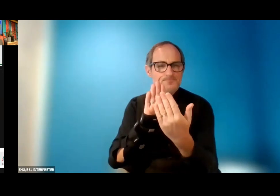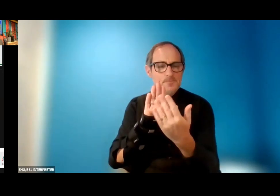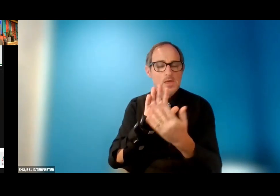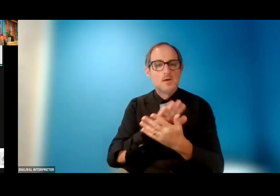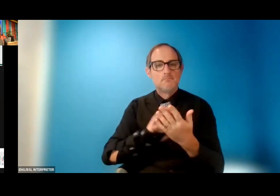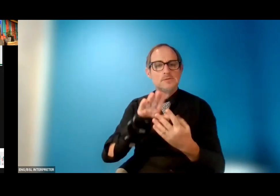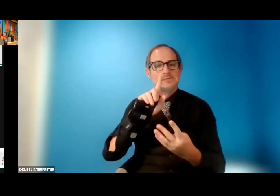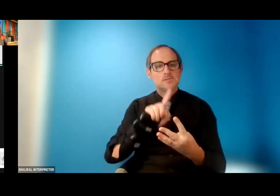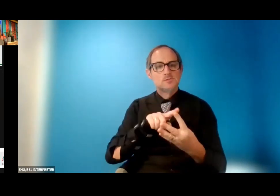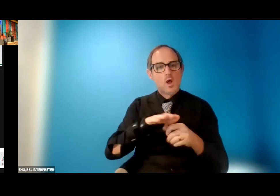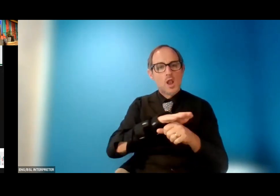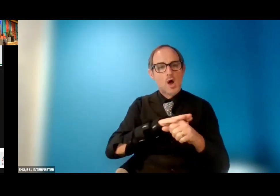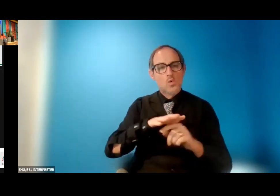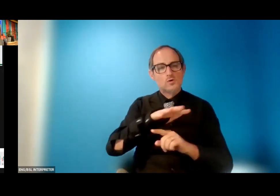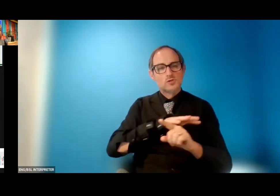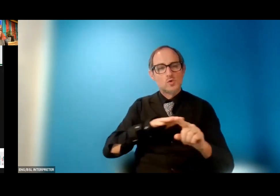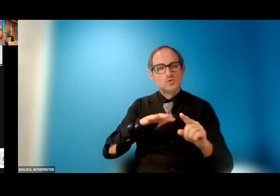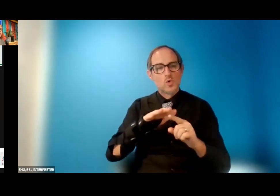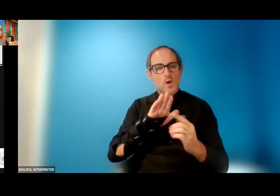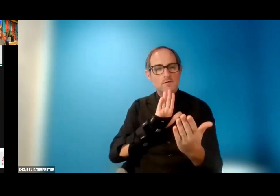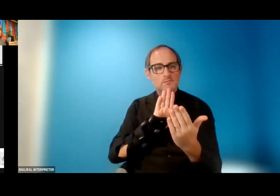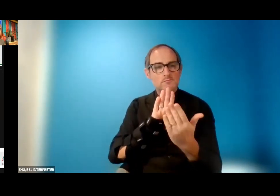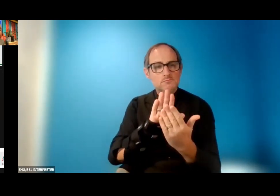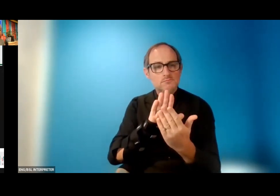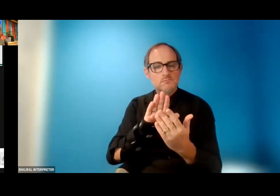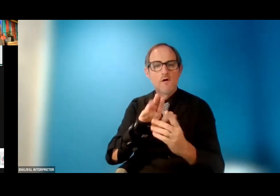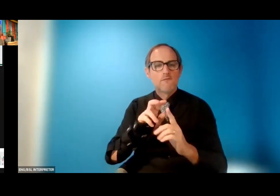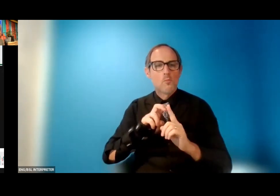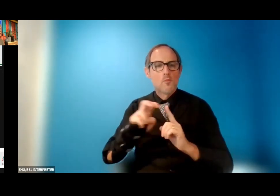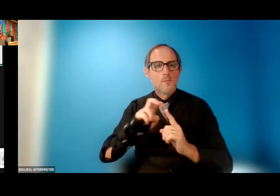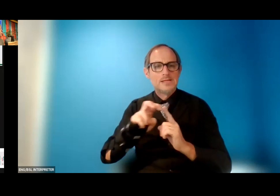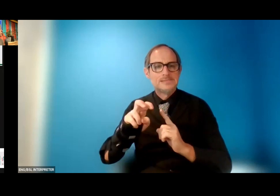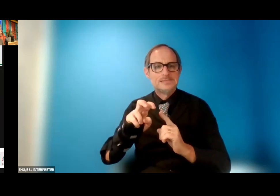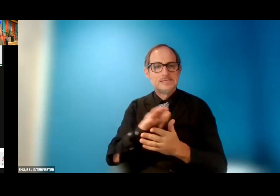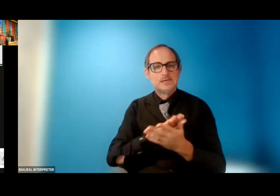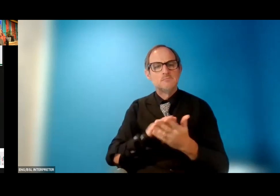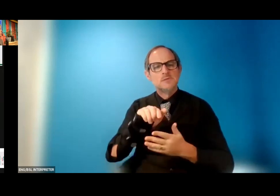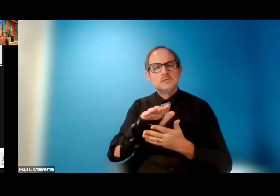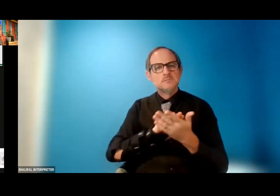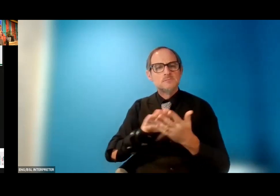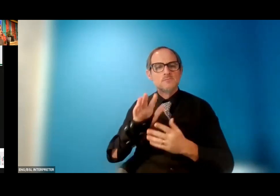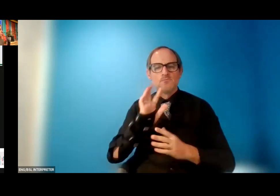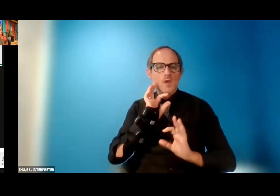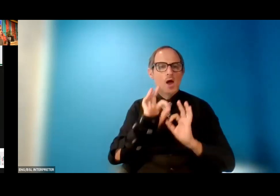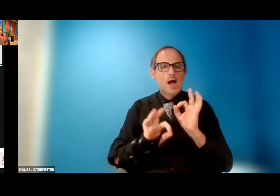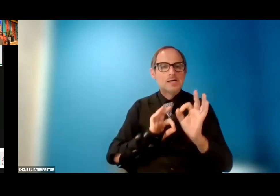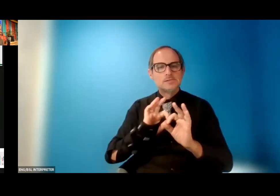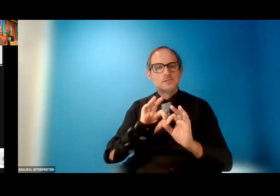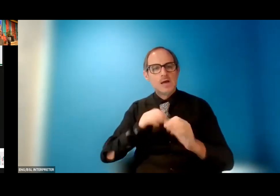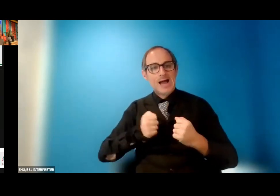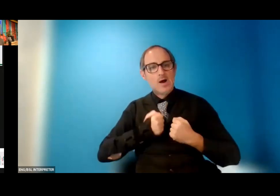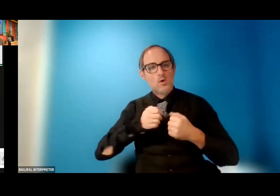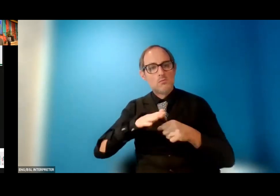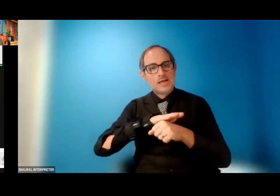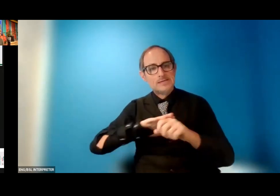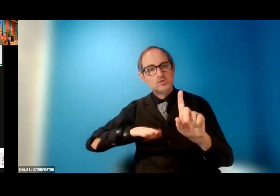local social lens, and we zoom into the mobility dimension, we're asking, what are some targets that our place currently have?